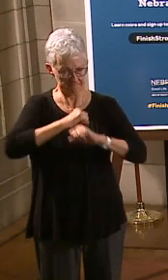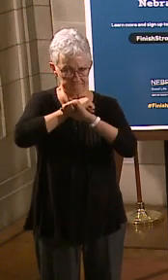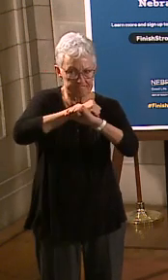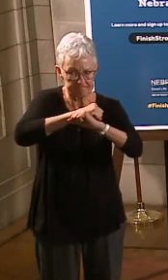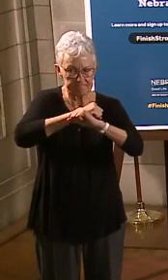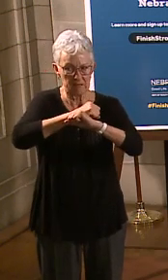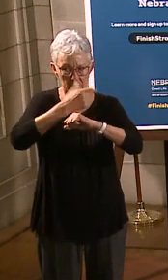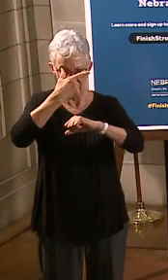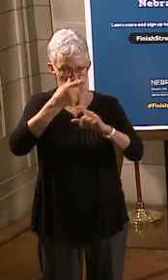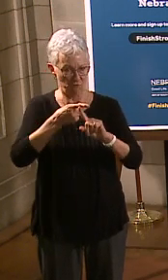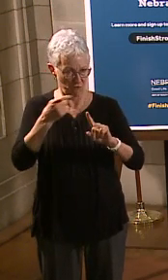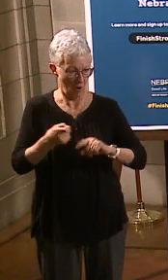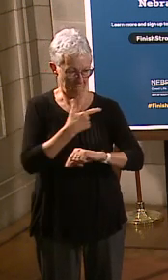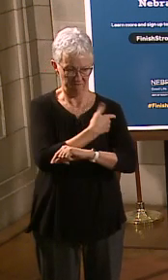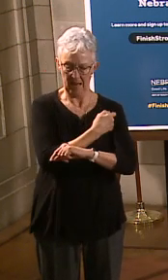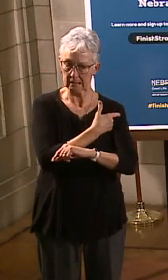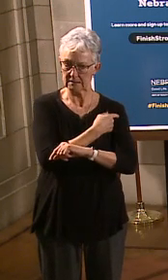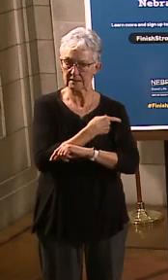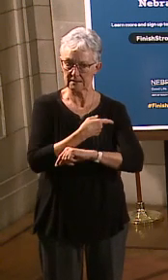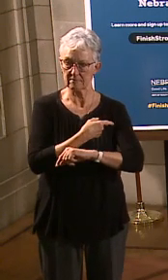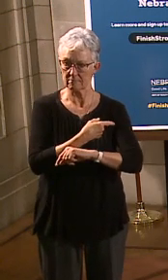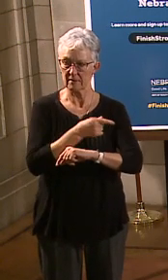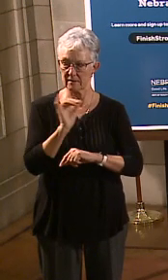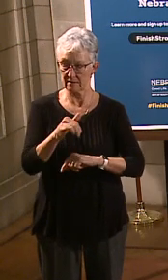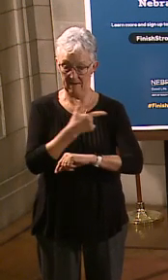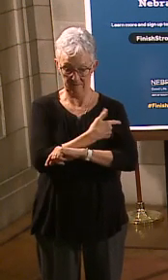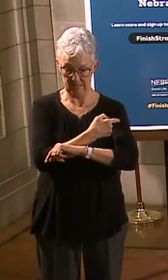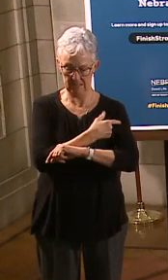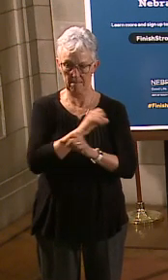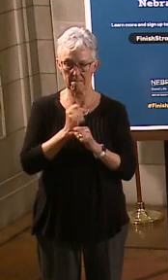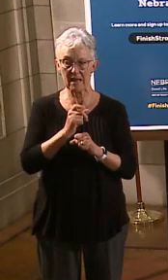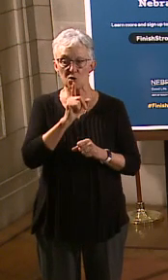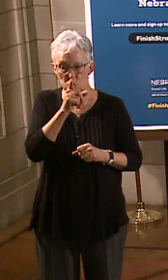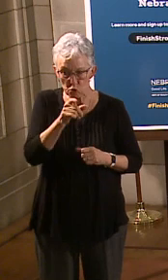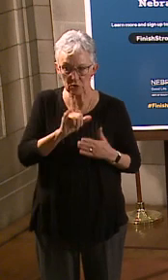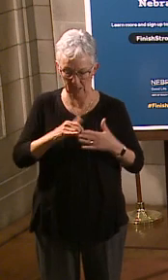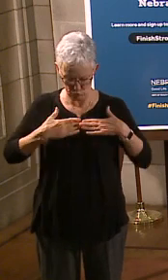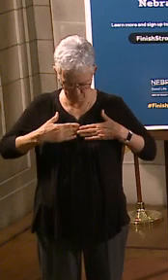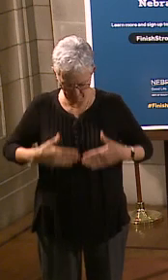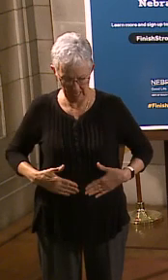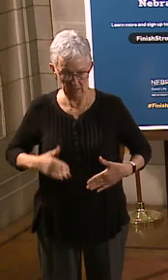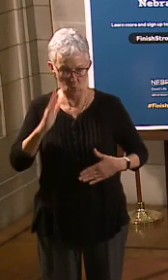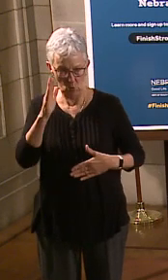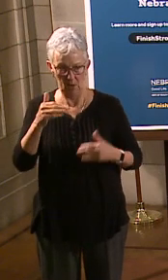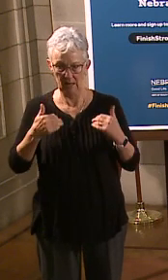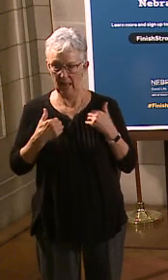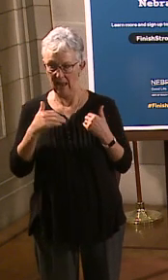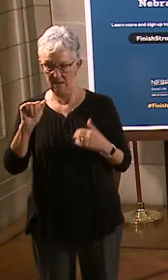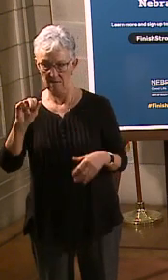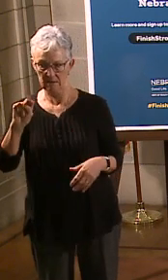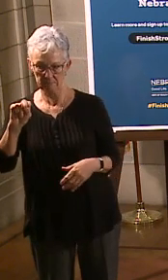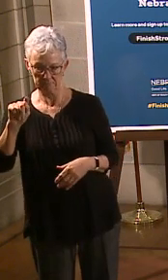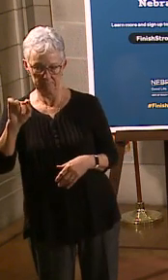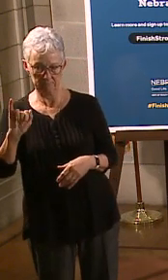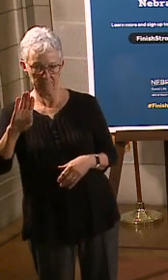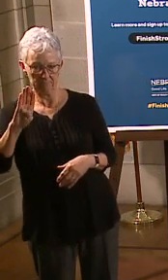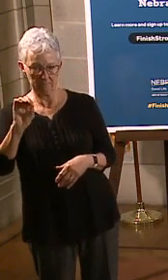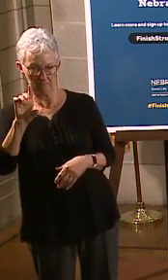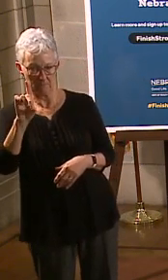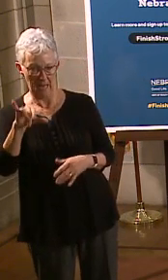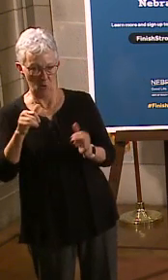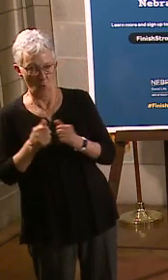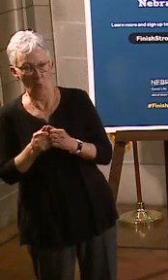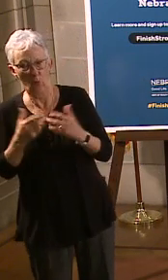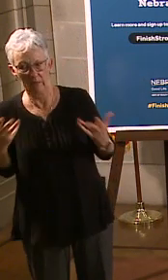vaccine. And the vaccine is a way to make sure that you can create those antibodies without getting sick, without potentially going to the hospital, and certainly without